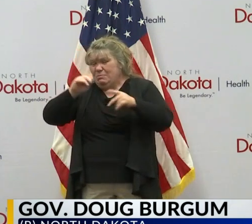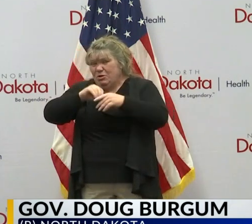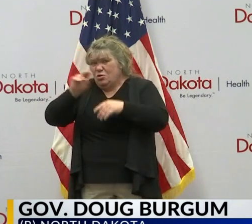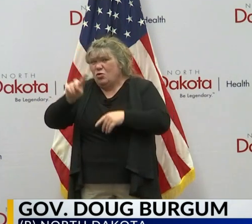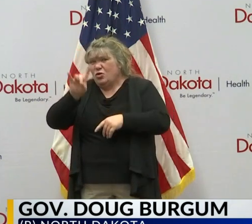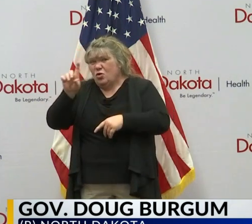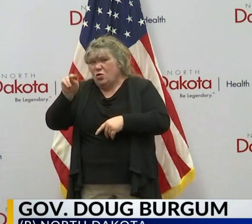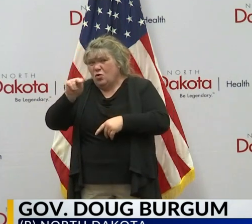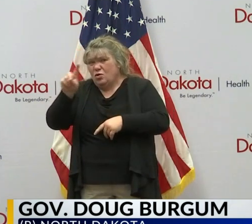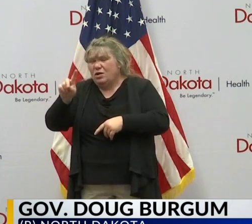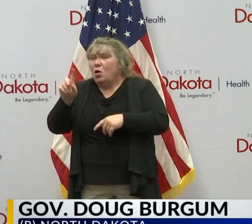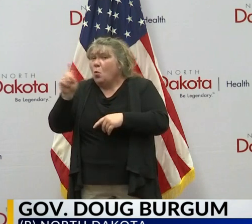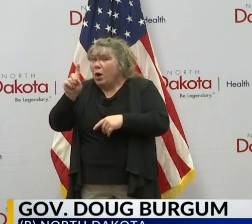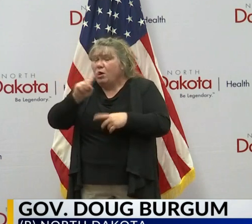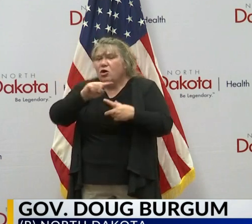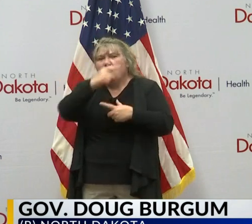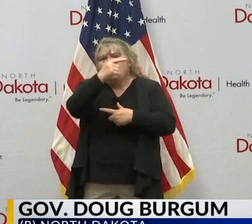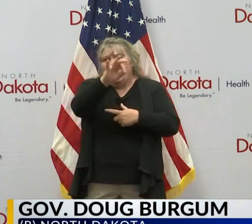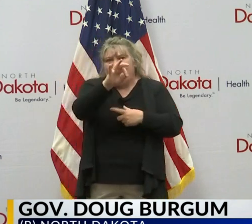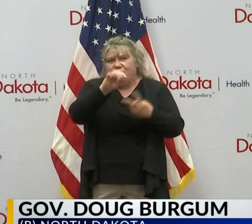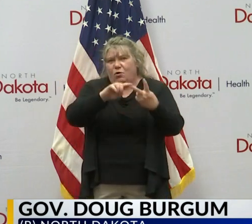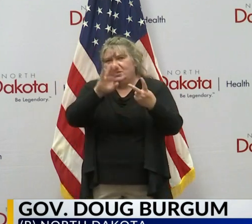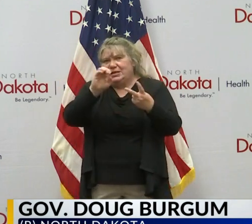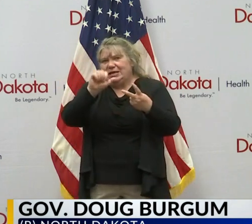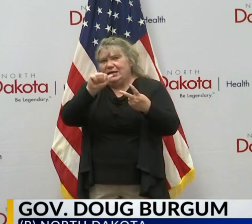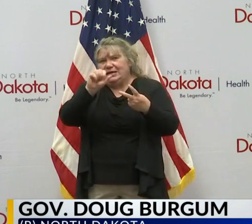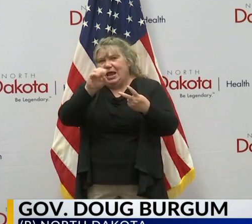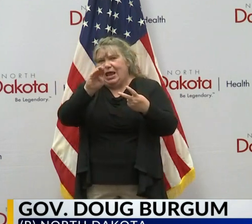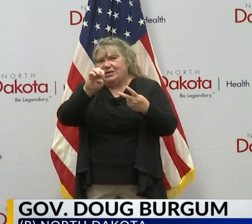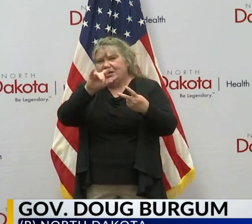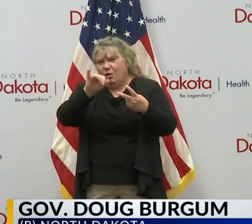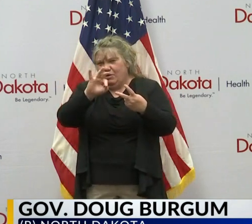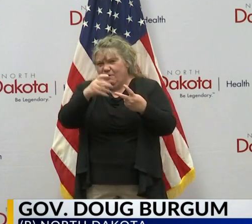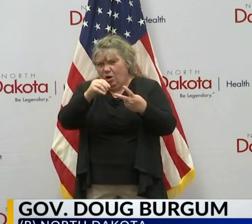Dakota are in Grand Forks and Cass County. We've got